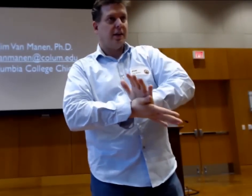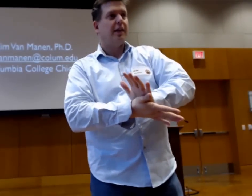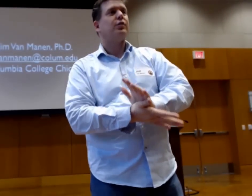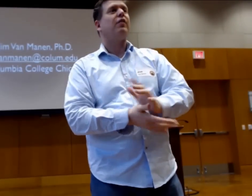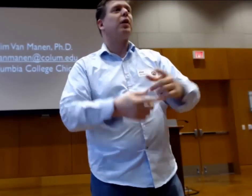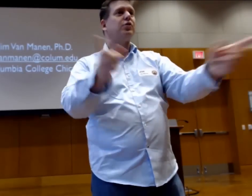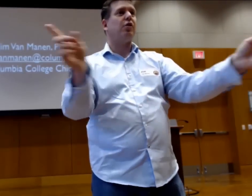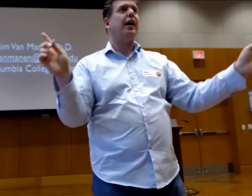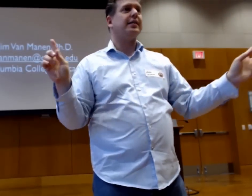So everybody close your eyes.